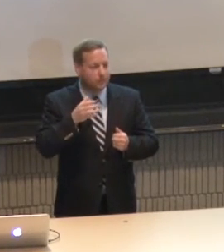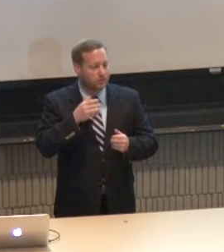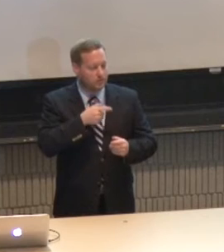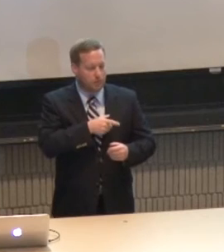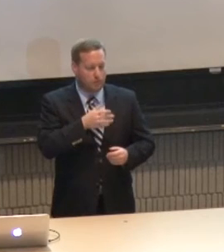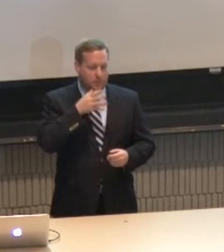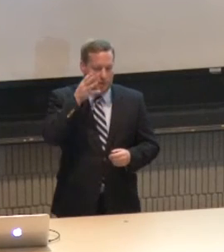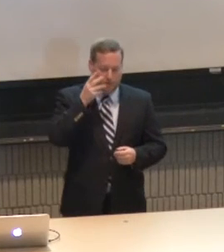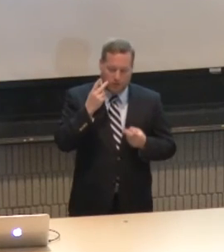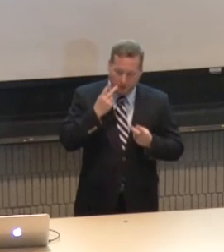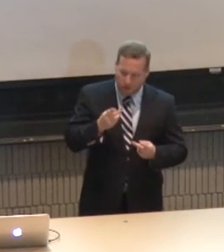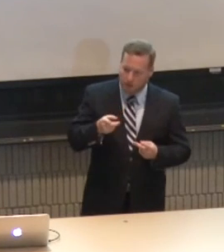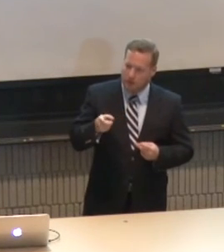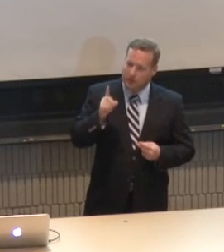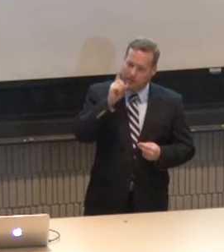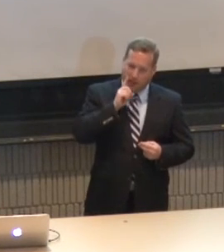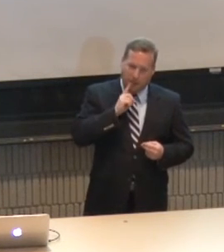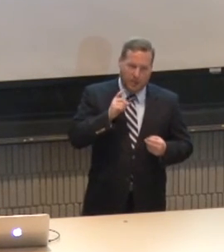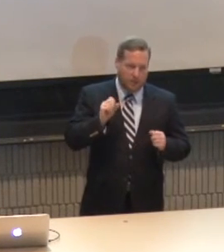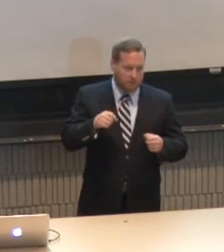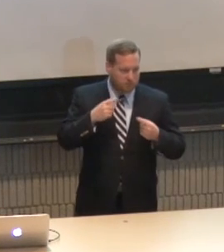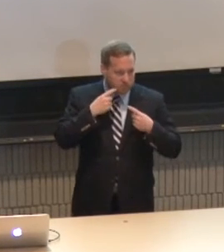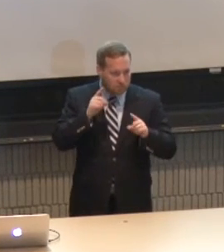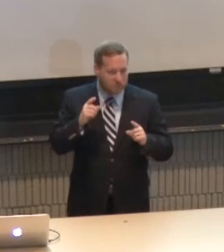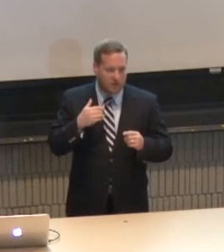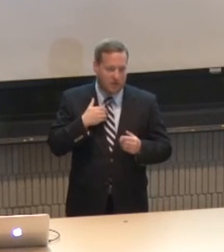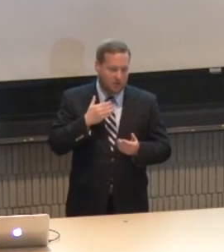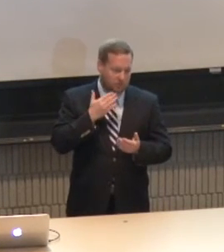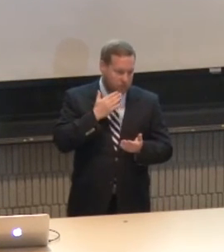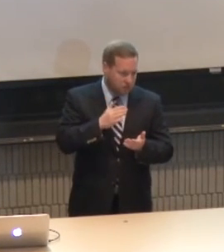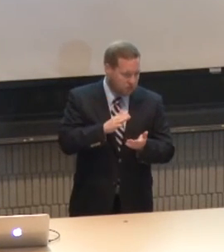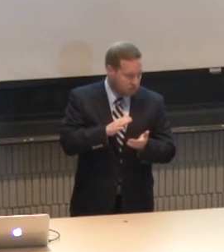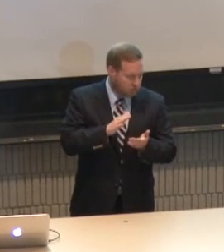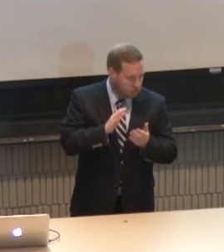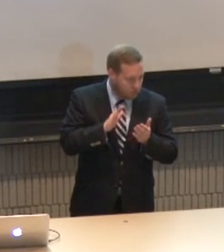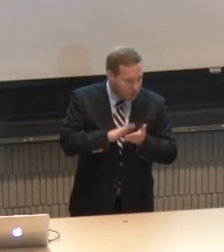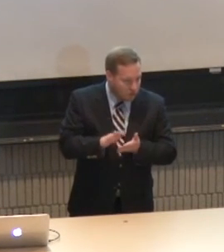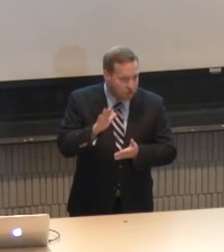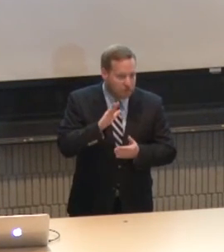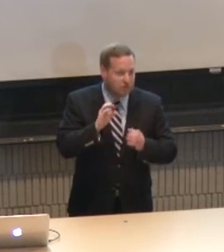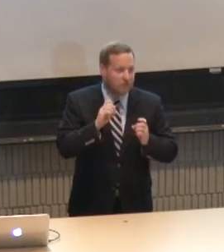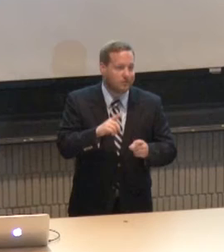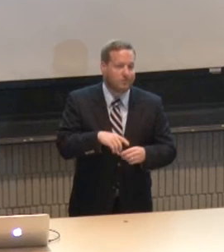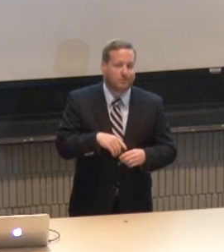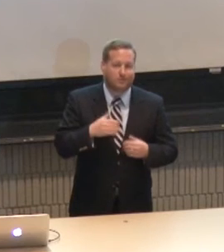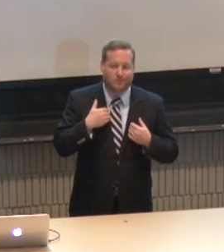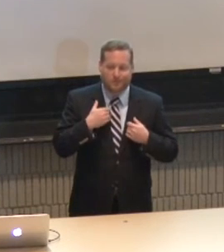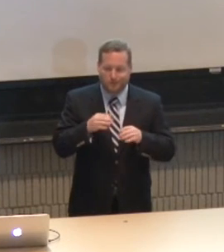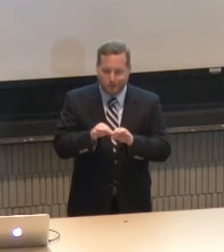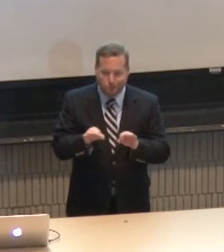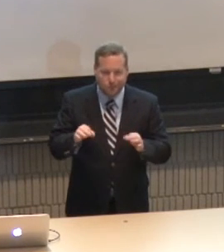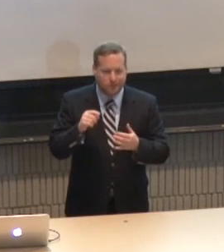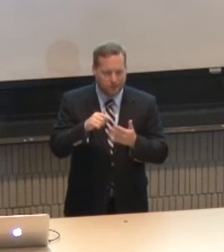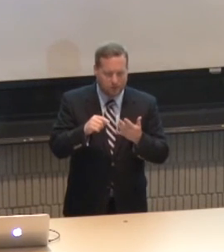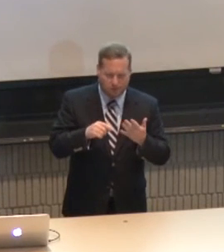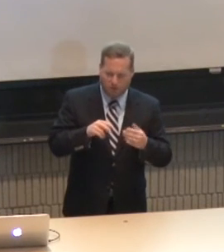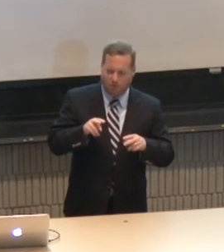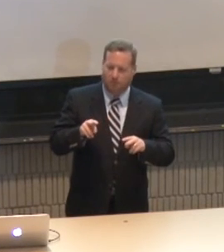deaf adults with deaf kids and includes the parents, so that there's sort of a mentoring program, as it were,